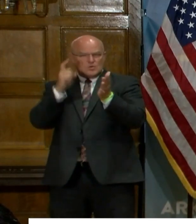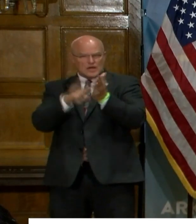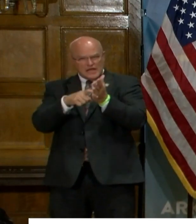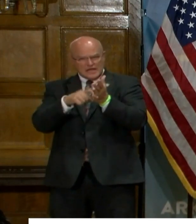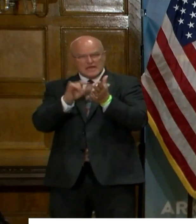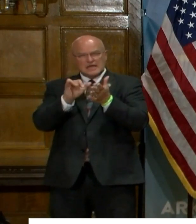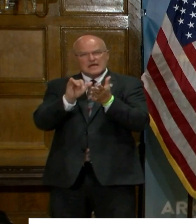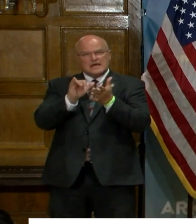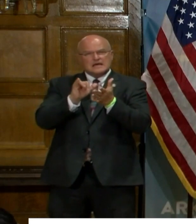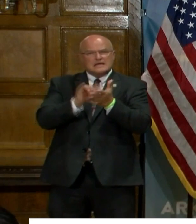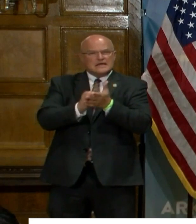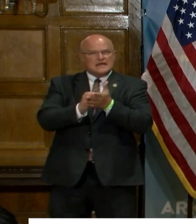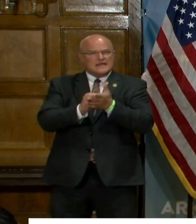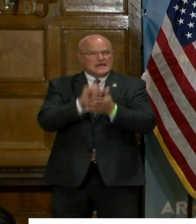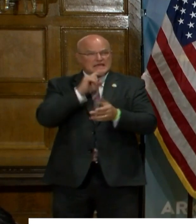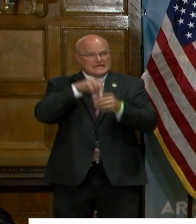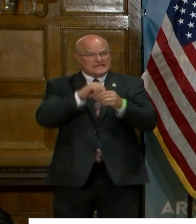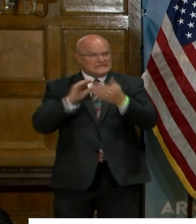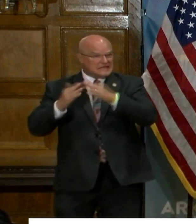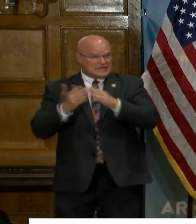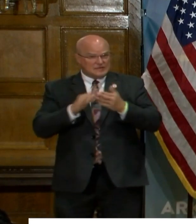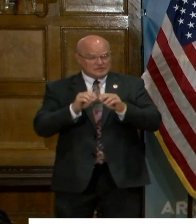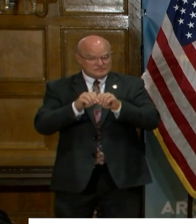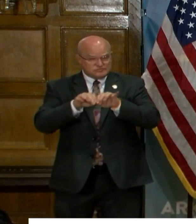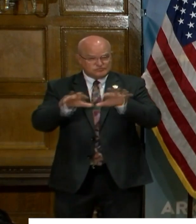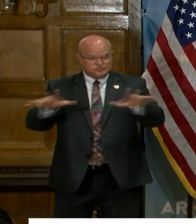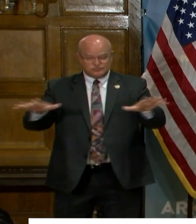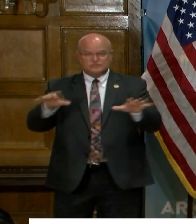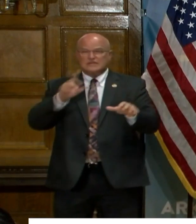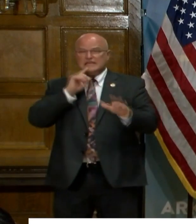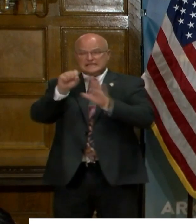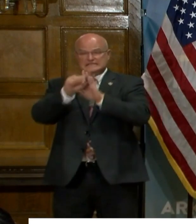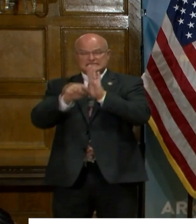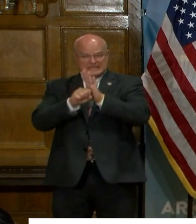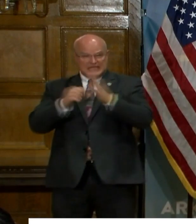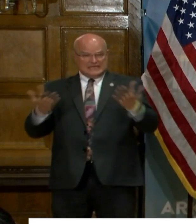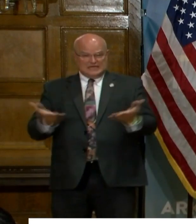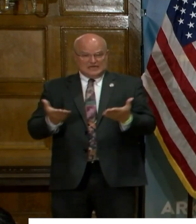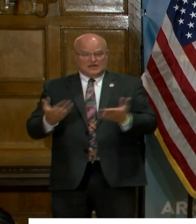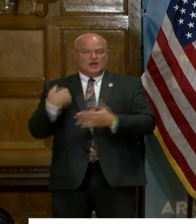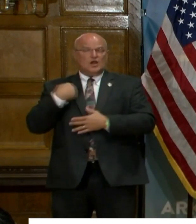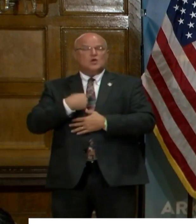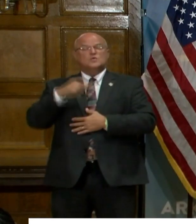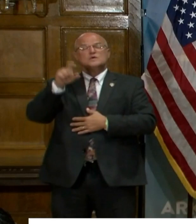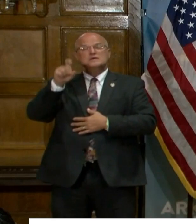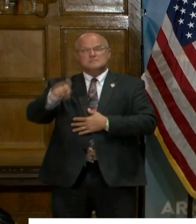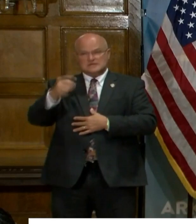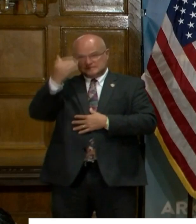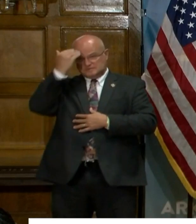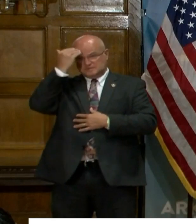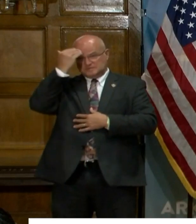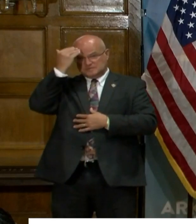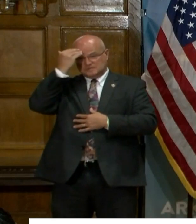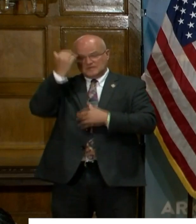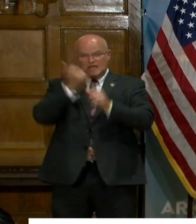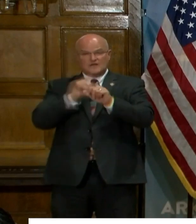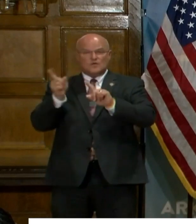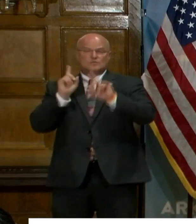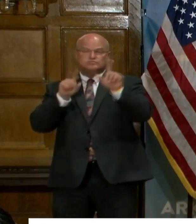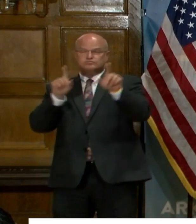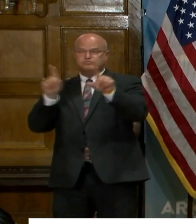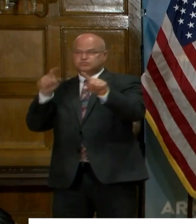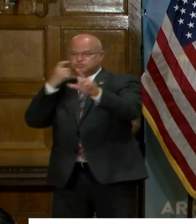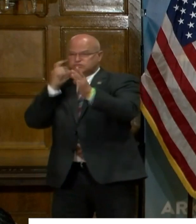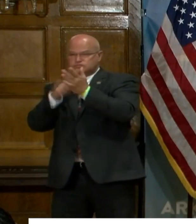recognize that it's in our community, it's in our state, and we have to be aware of that everywhere that we